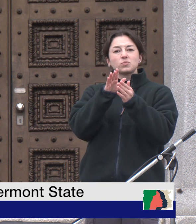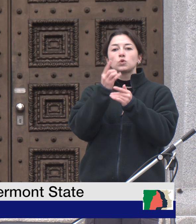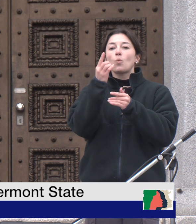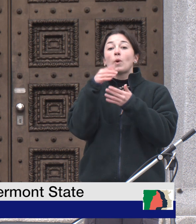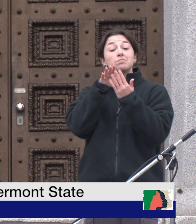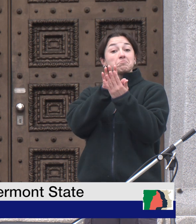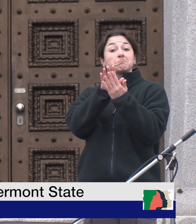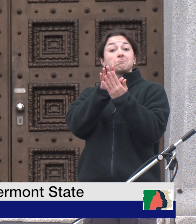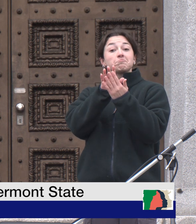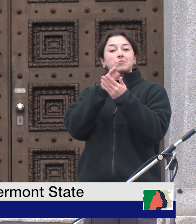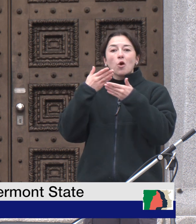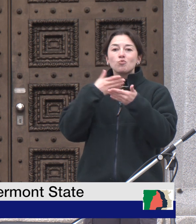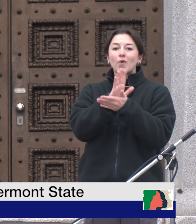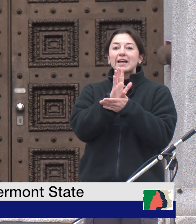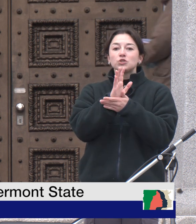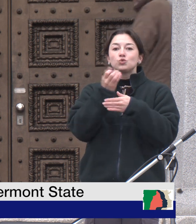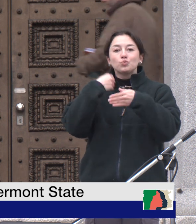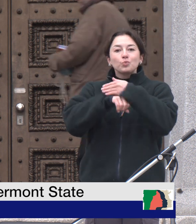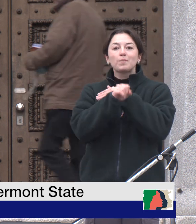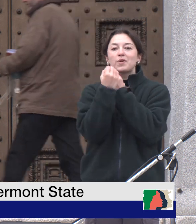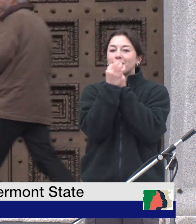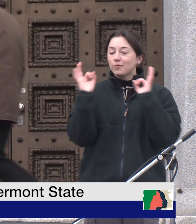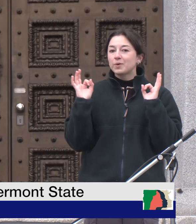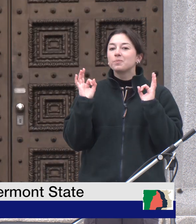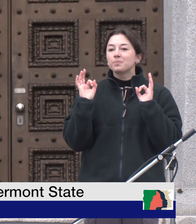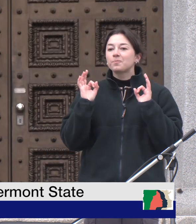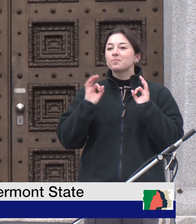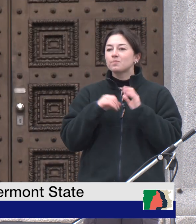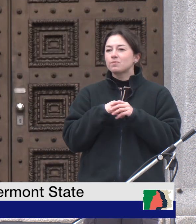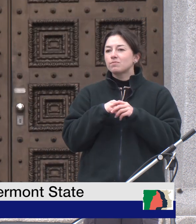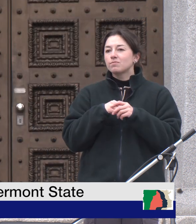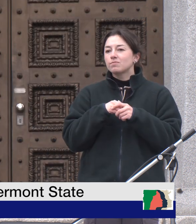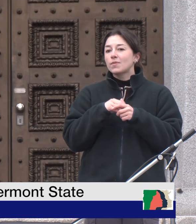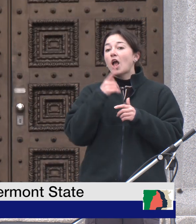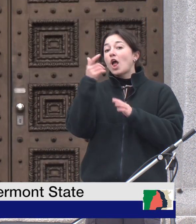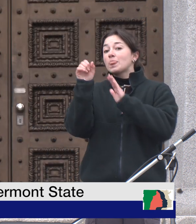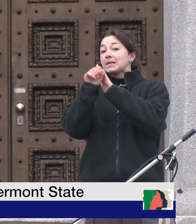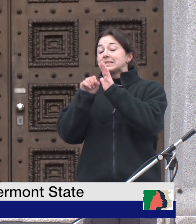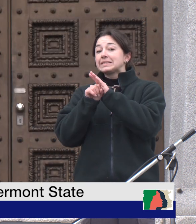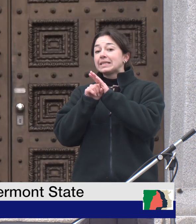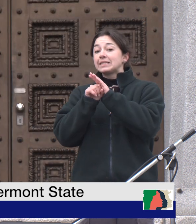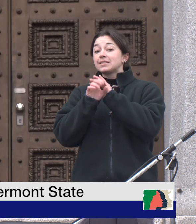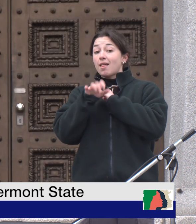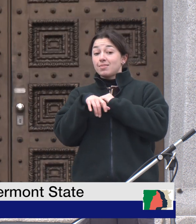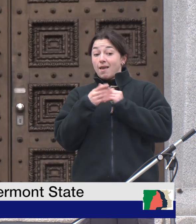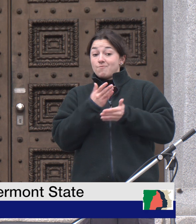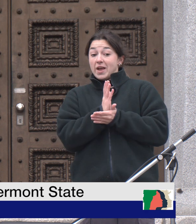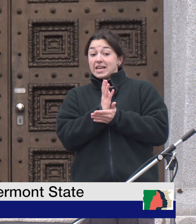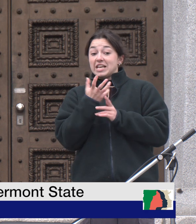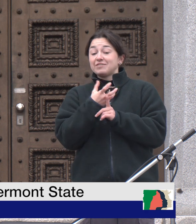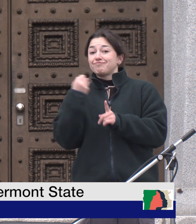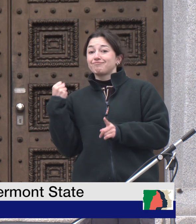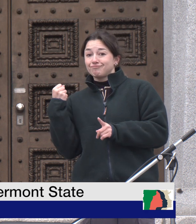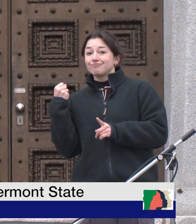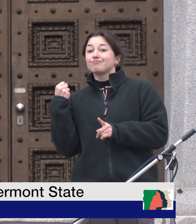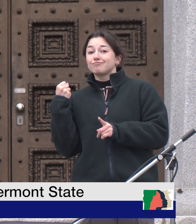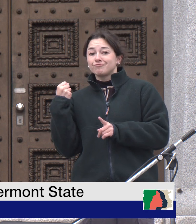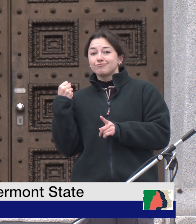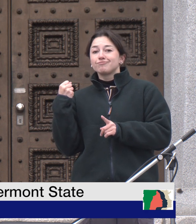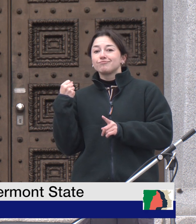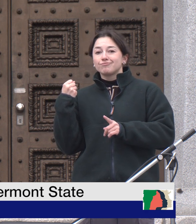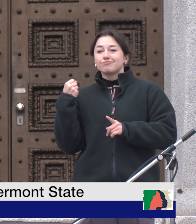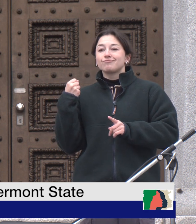freedom. Some other attorneys general in other states want to take the right to abortion away from